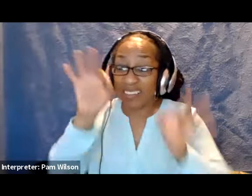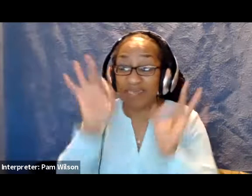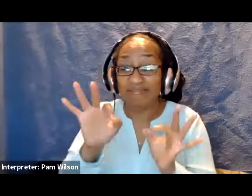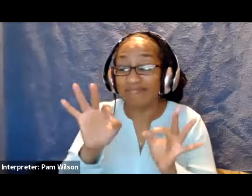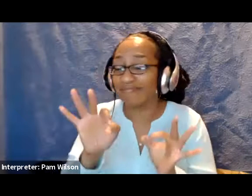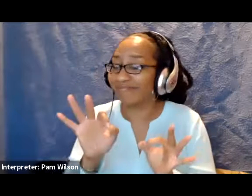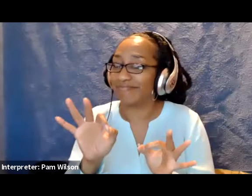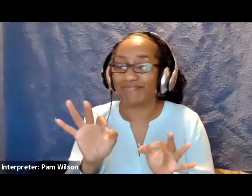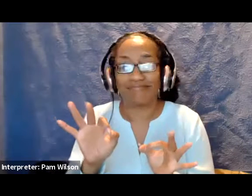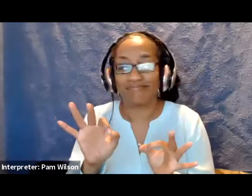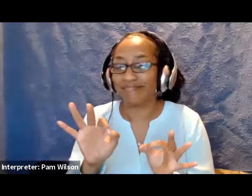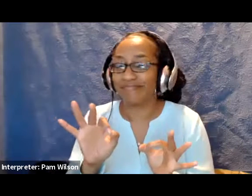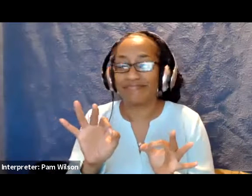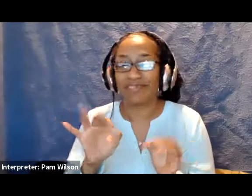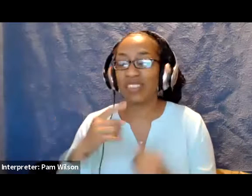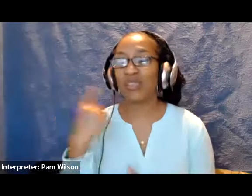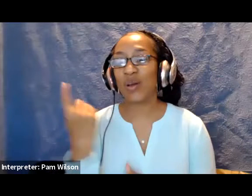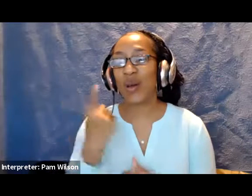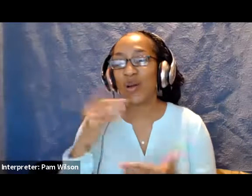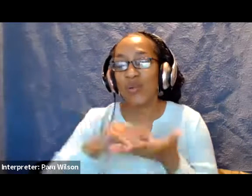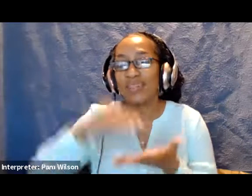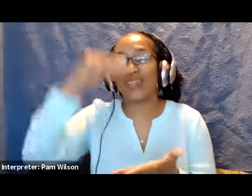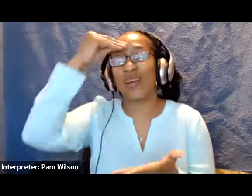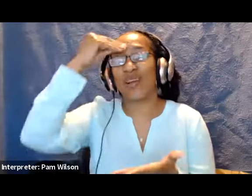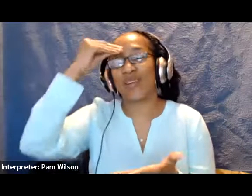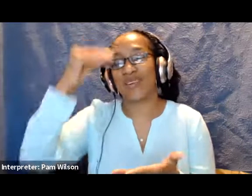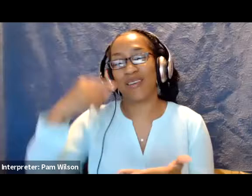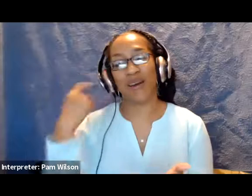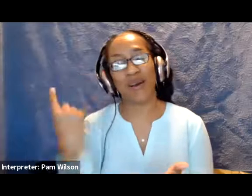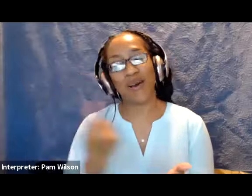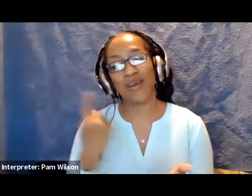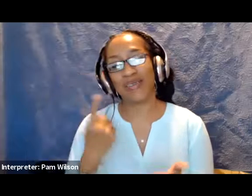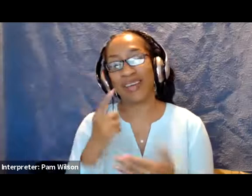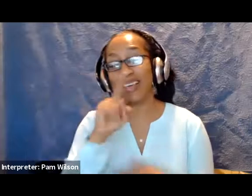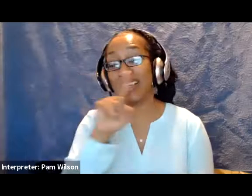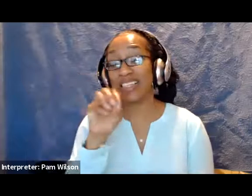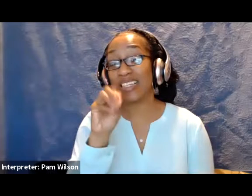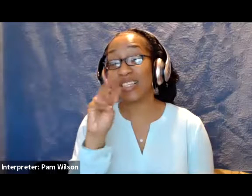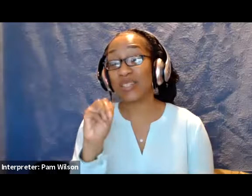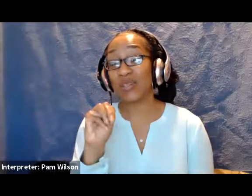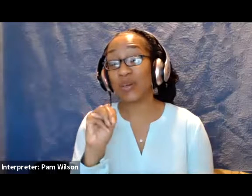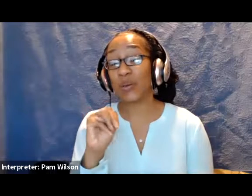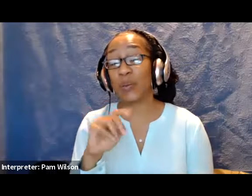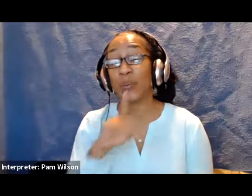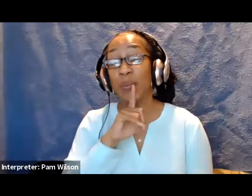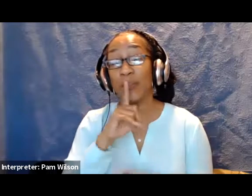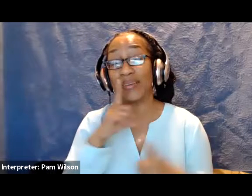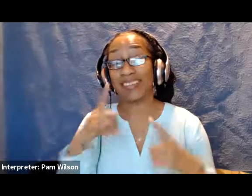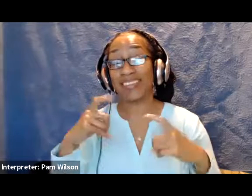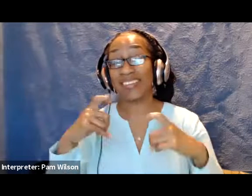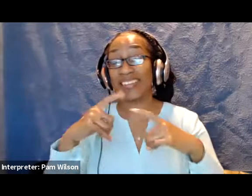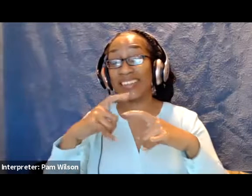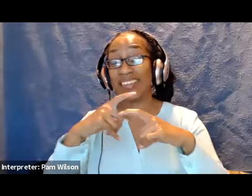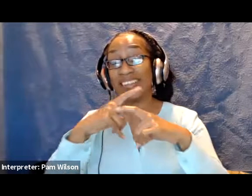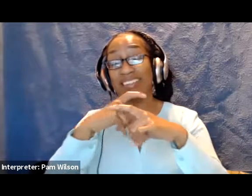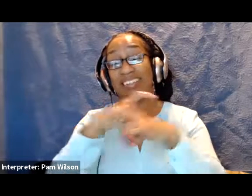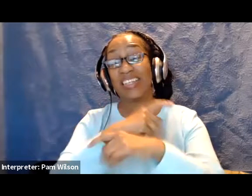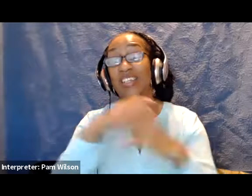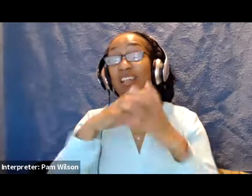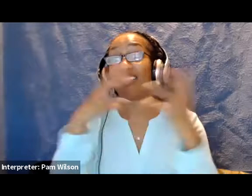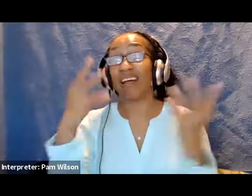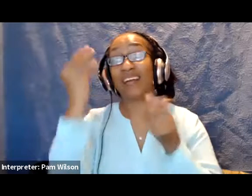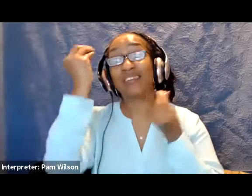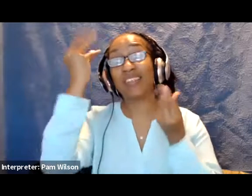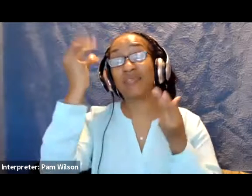There's always things that you can learn. And Zoom is so complex that there's a lot of